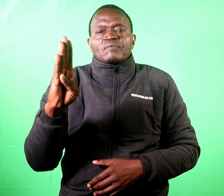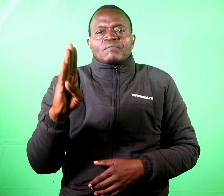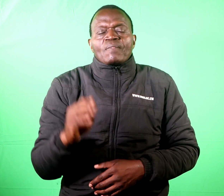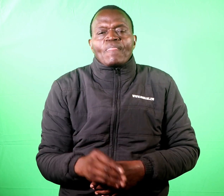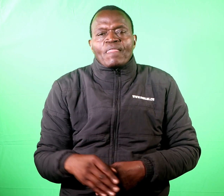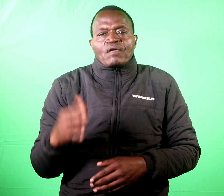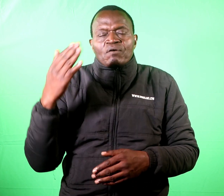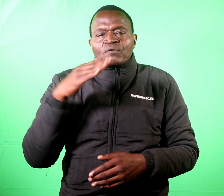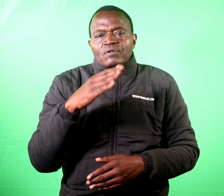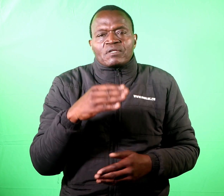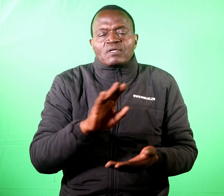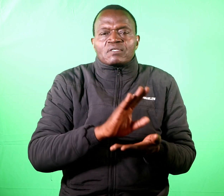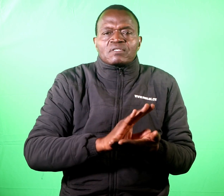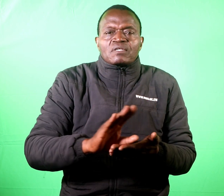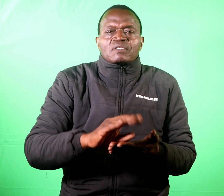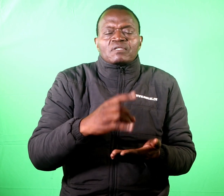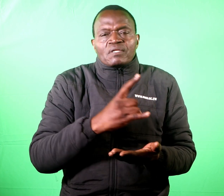Water, sanitation, and hygiene.